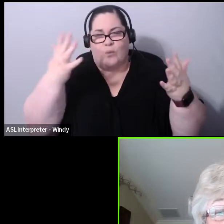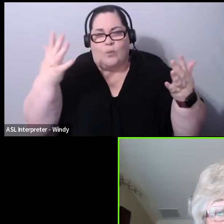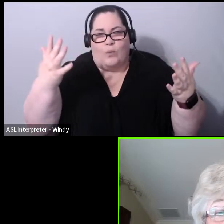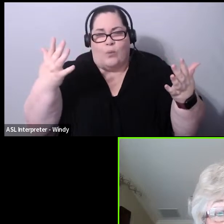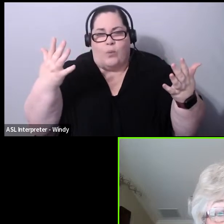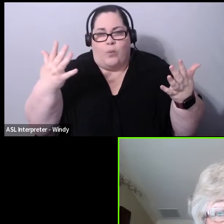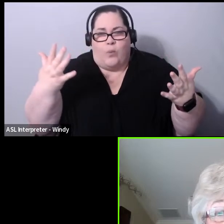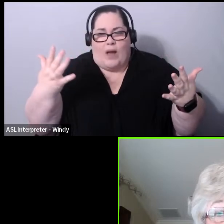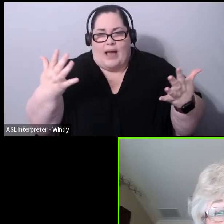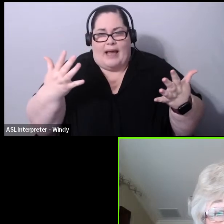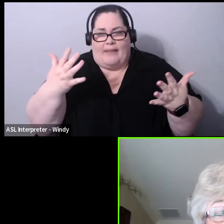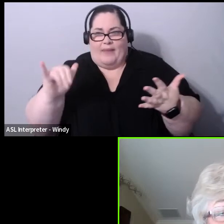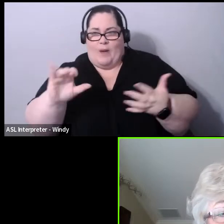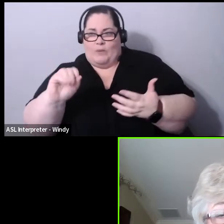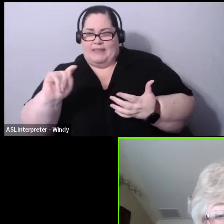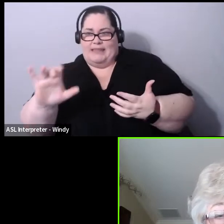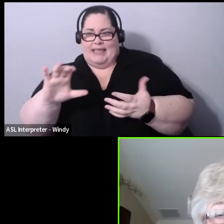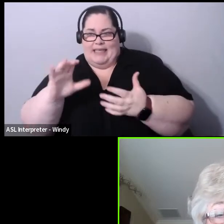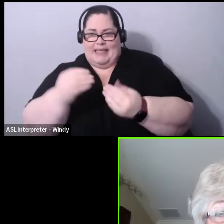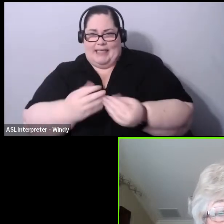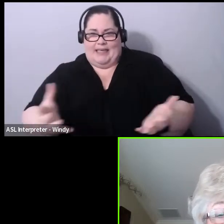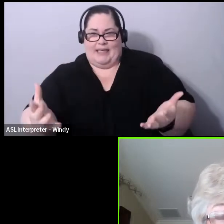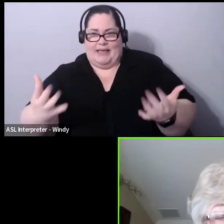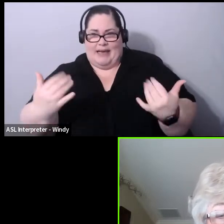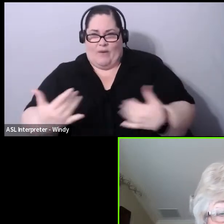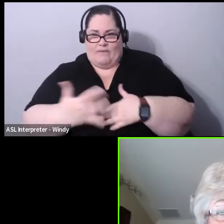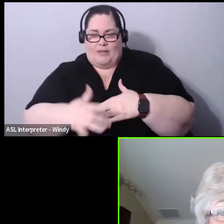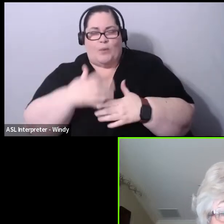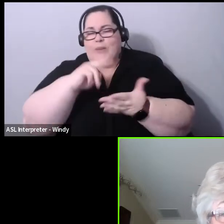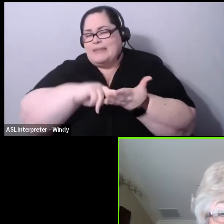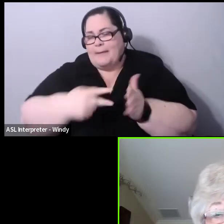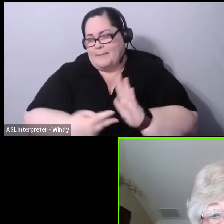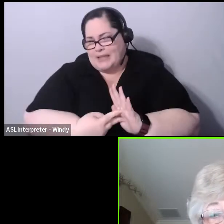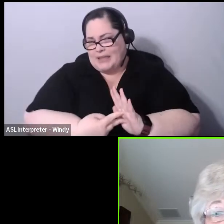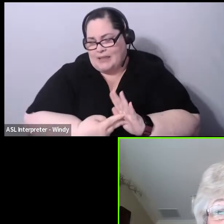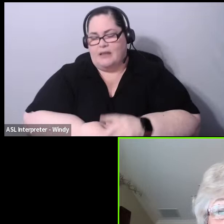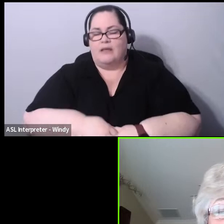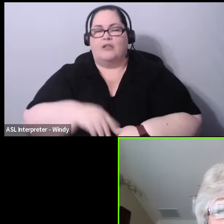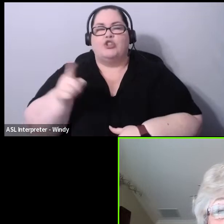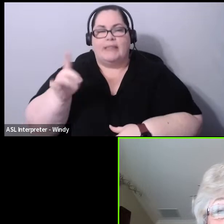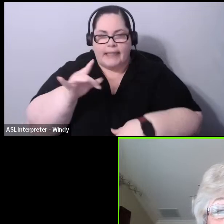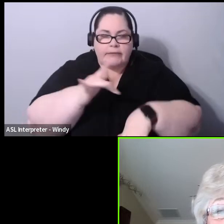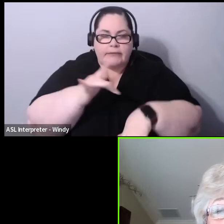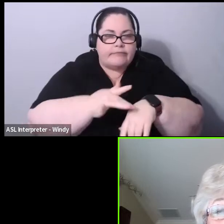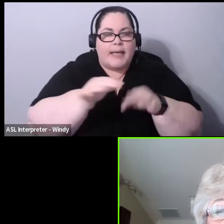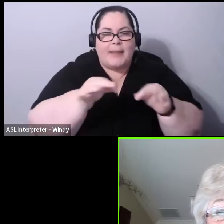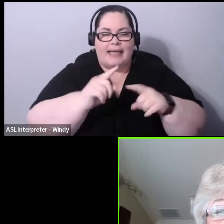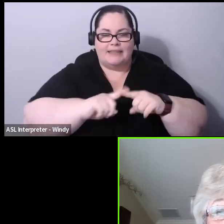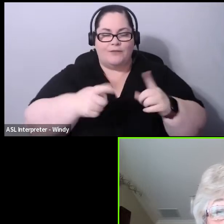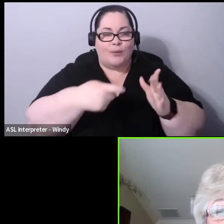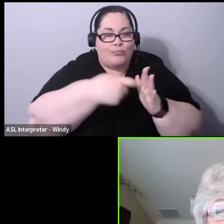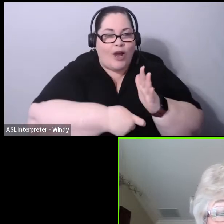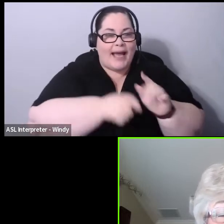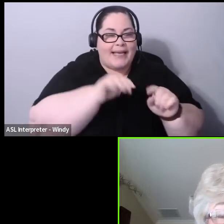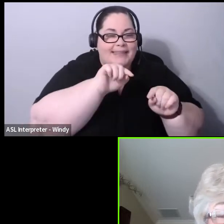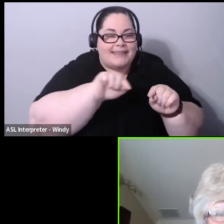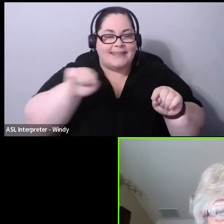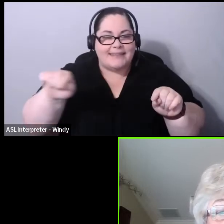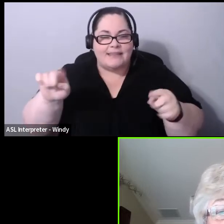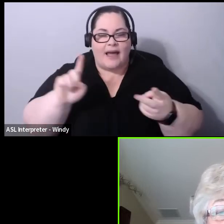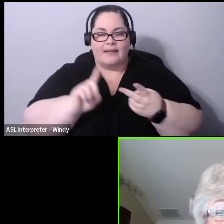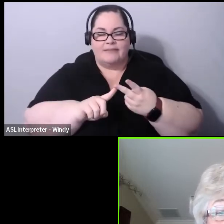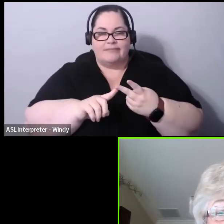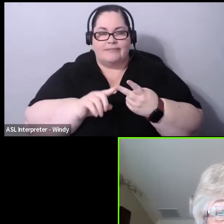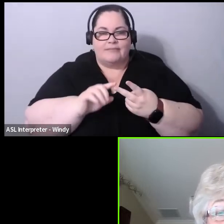means. She did touch on different hearing aids, as you said, the different prices, and also